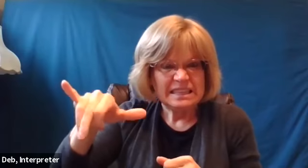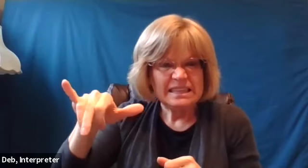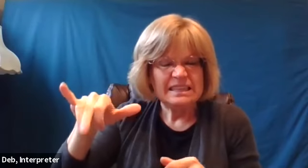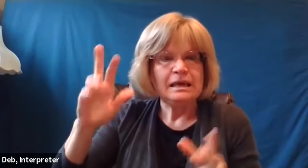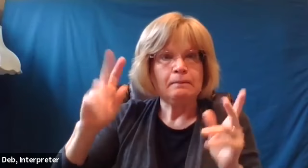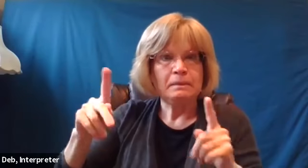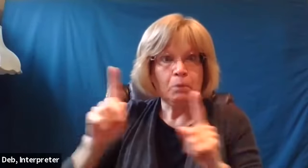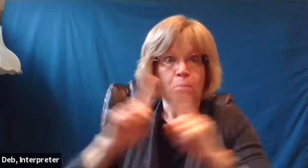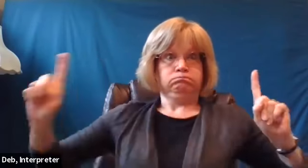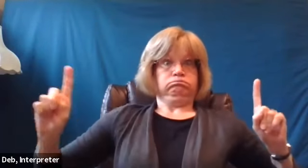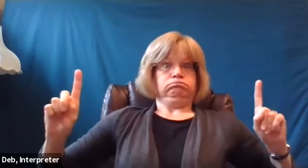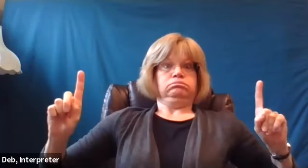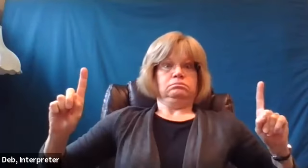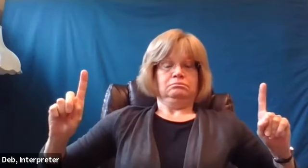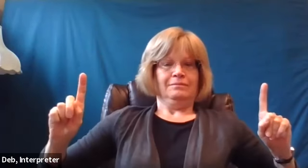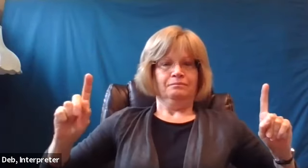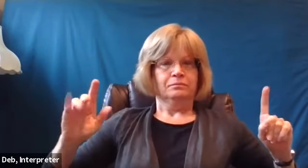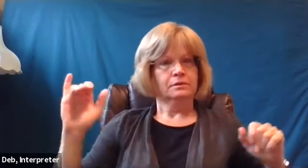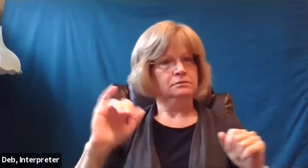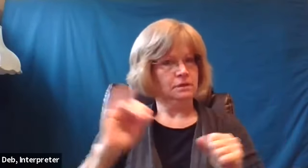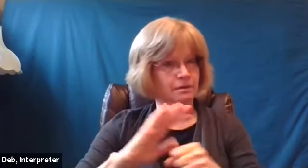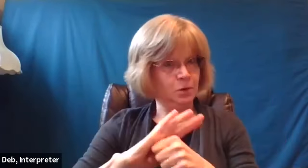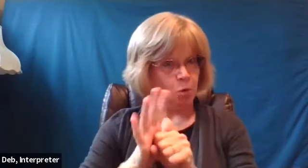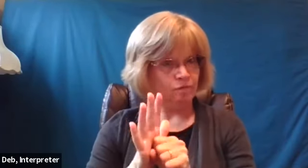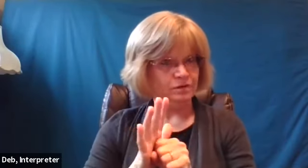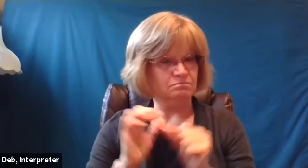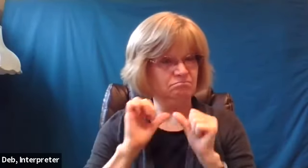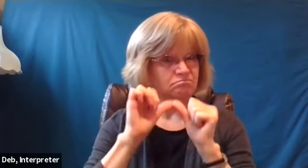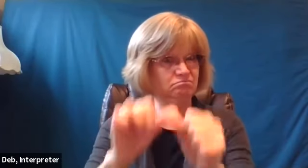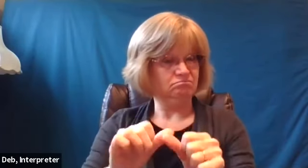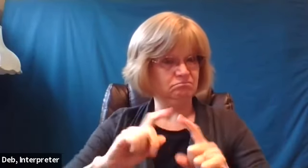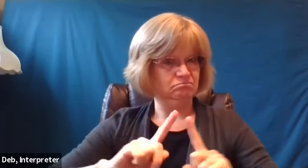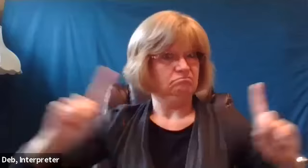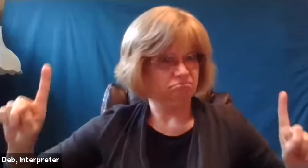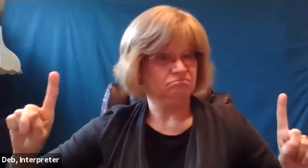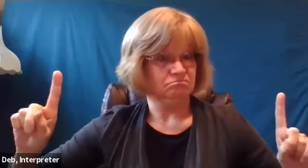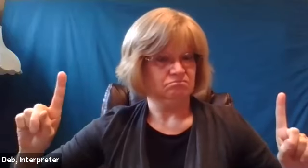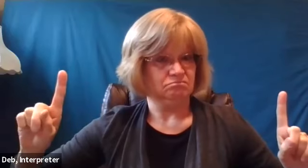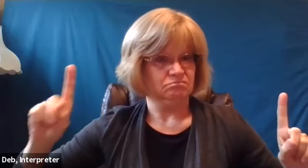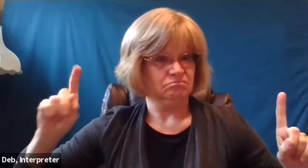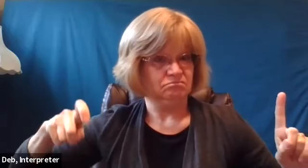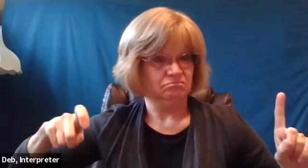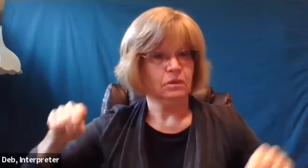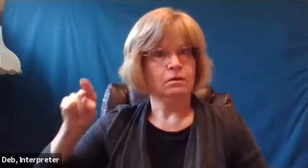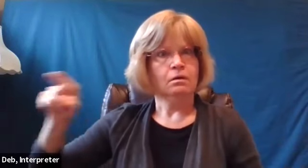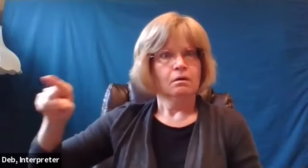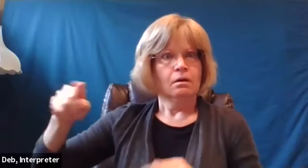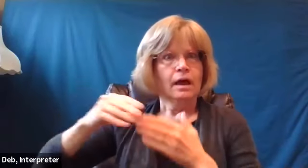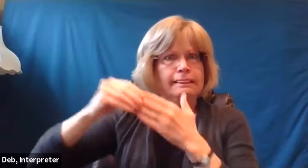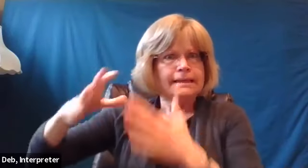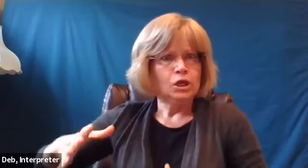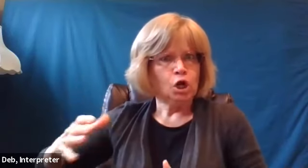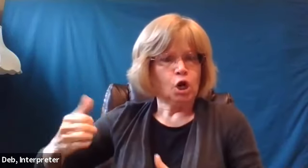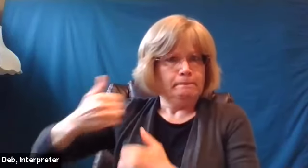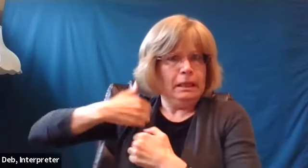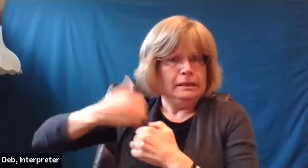not come within 6 feet of you. It sounds like living in a never-ending COVID reality. And this is the military general, a great leader. You